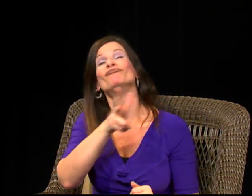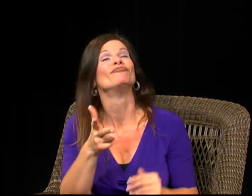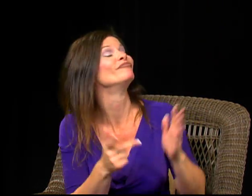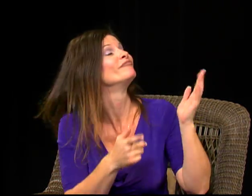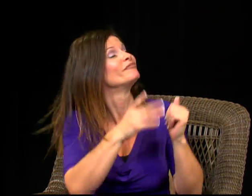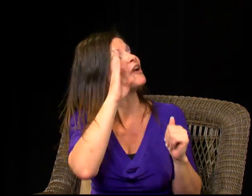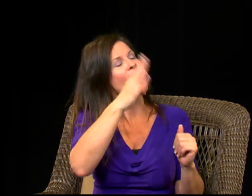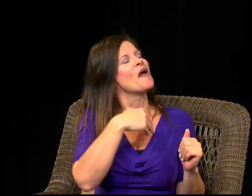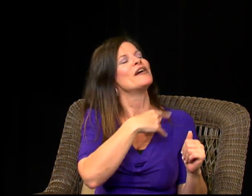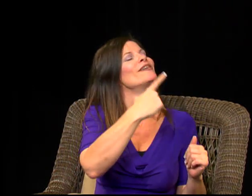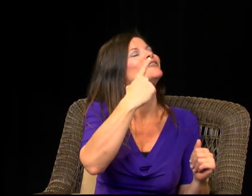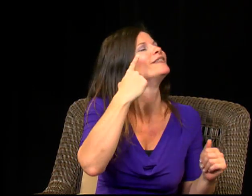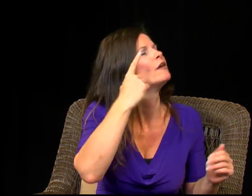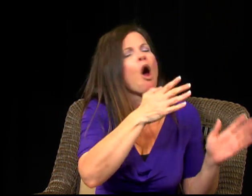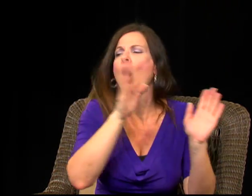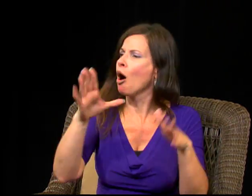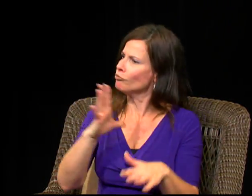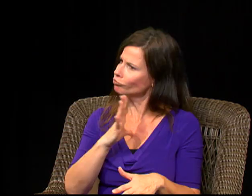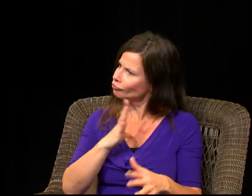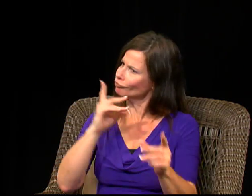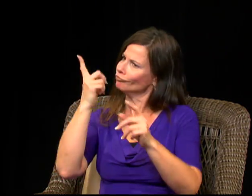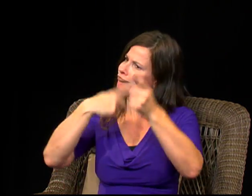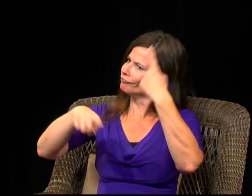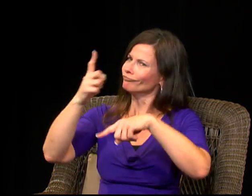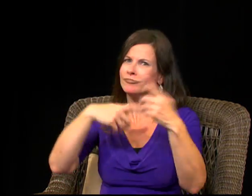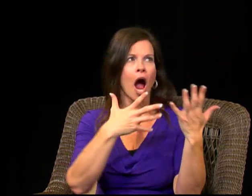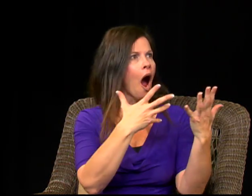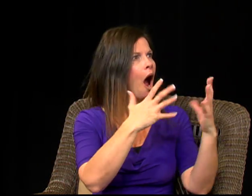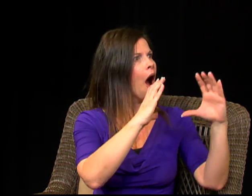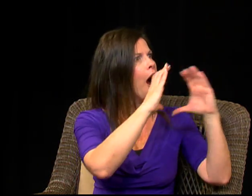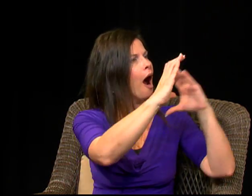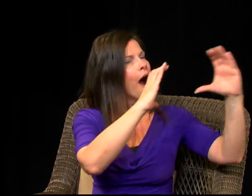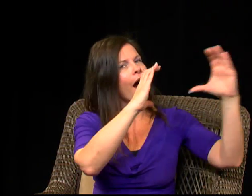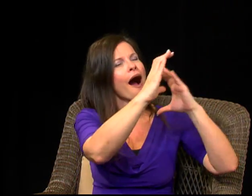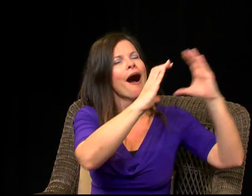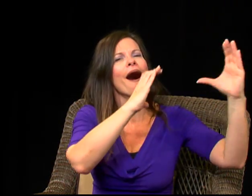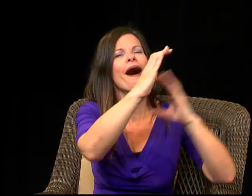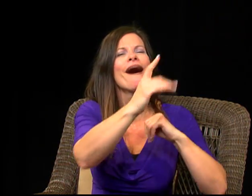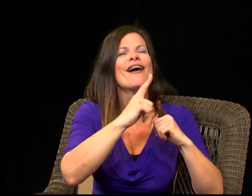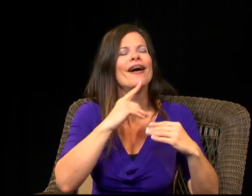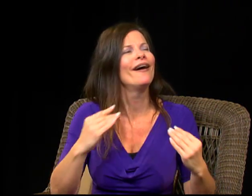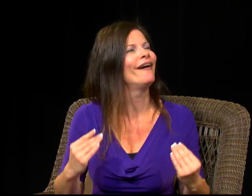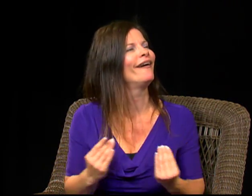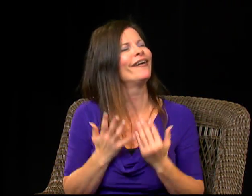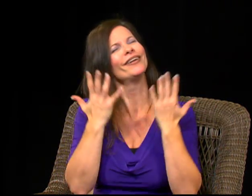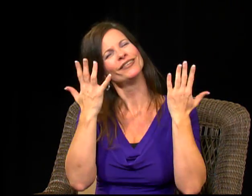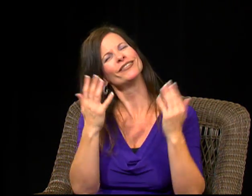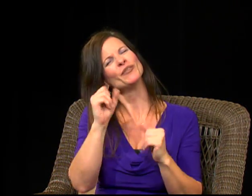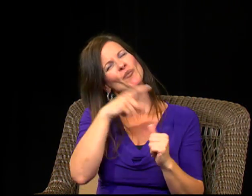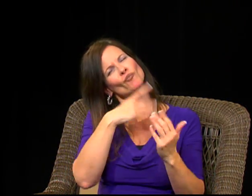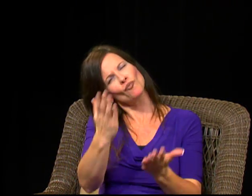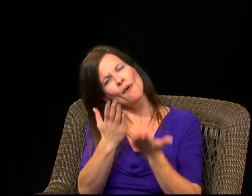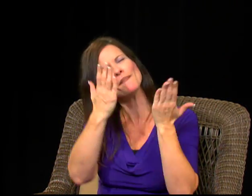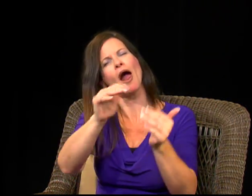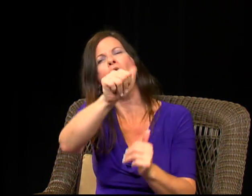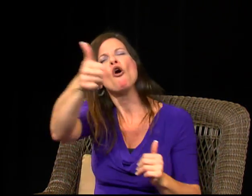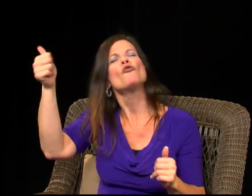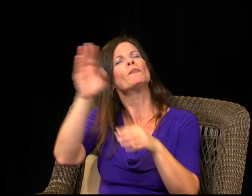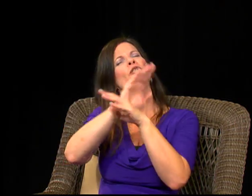useless most of the time. It's very frustrating. But in this particular case, the woman is able to drive through the window at Starbucks and is